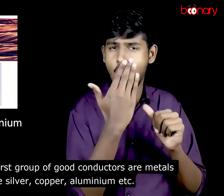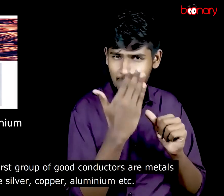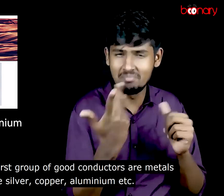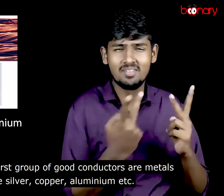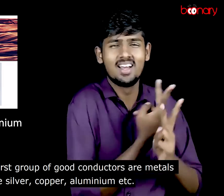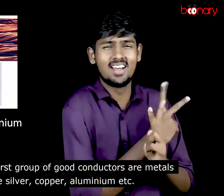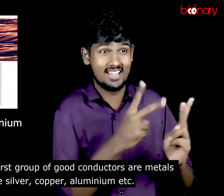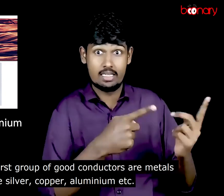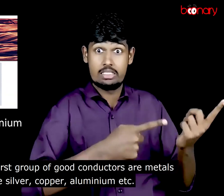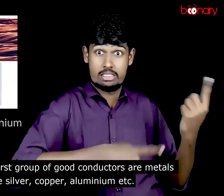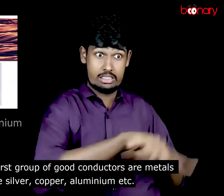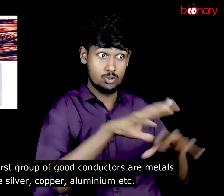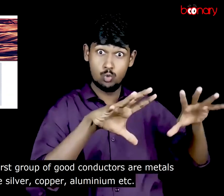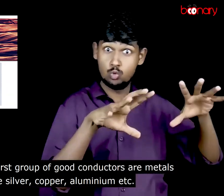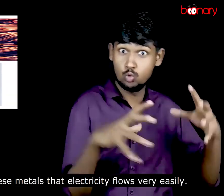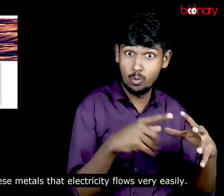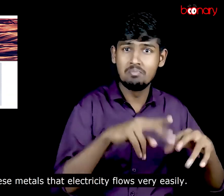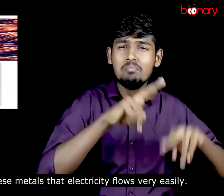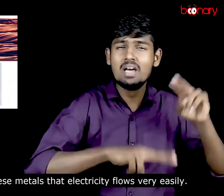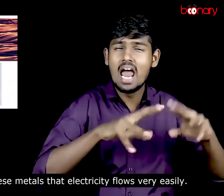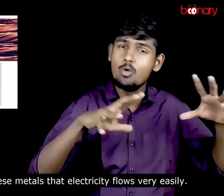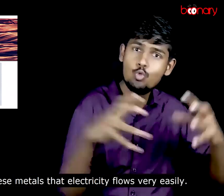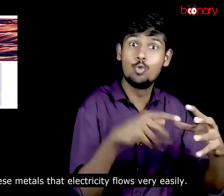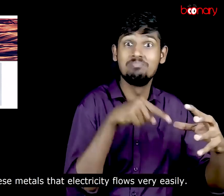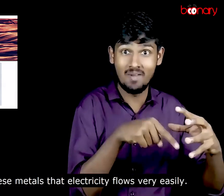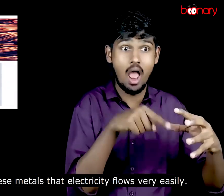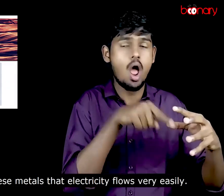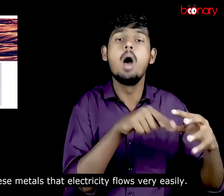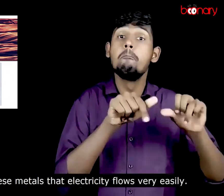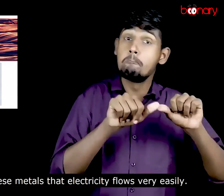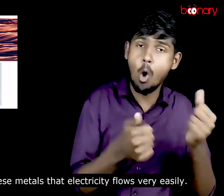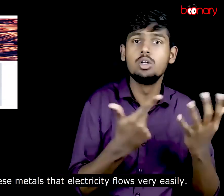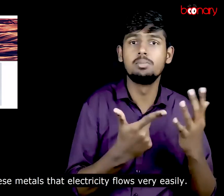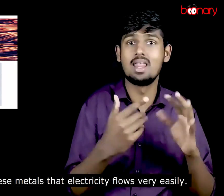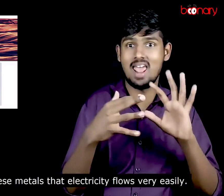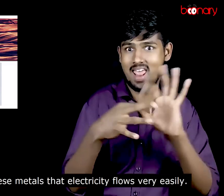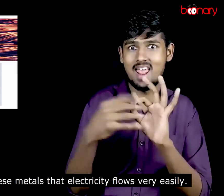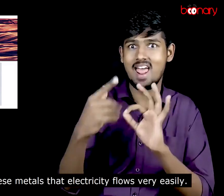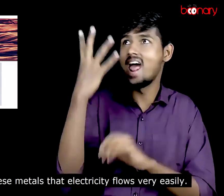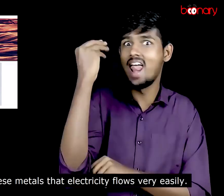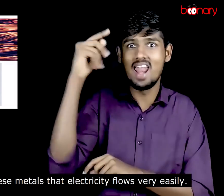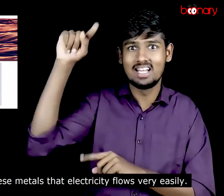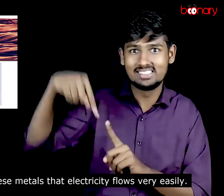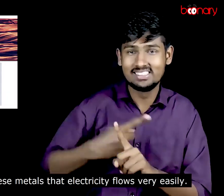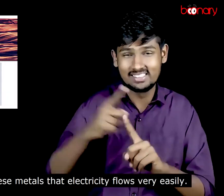aluminium, etc. It is through these metals that electricity flows very